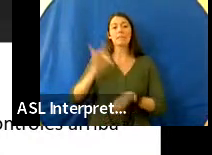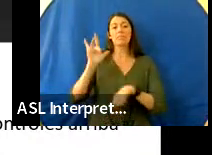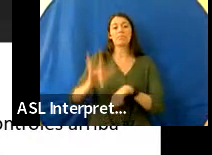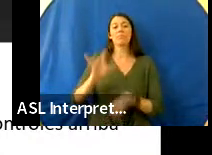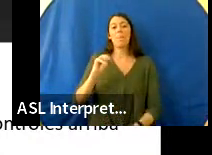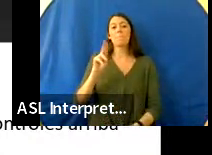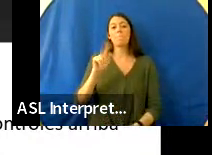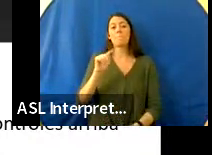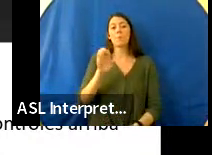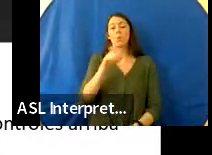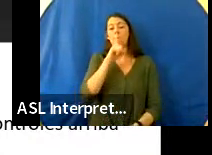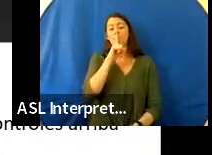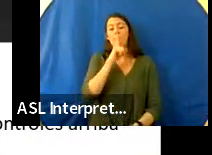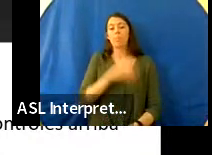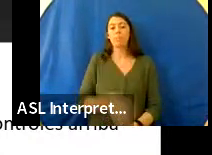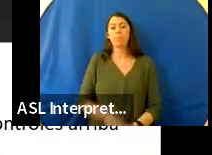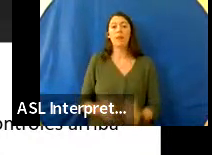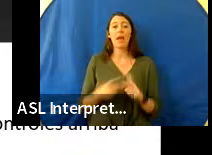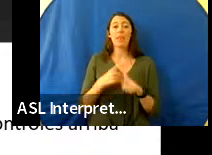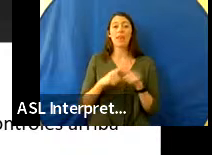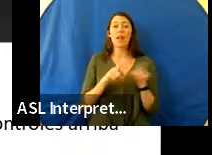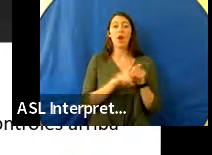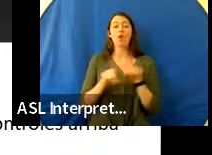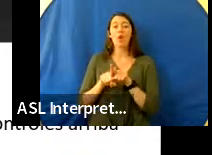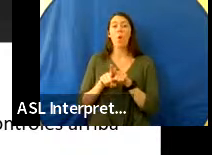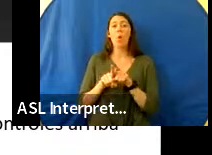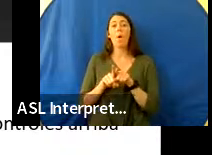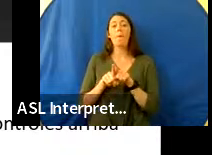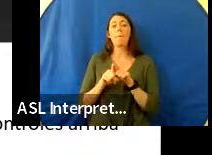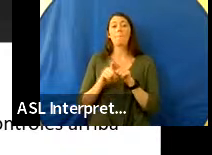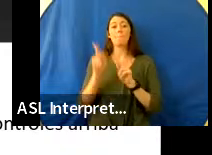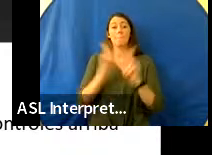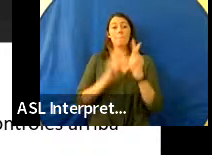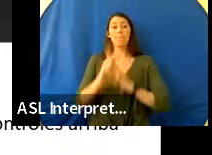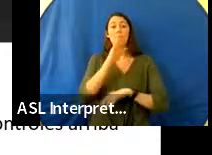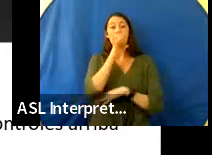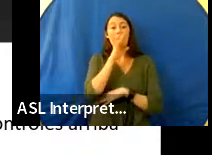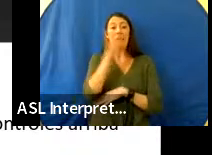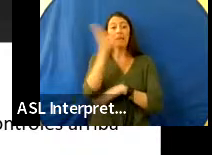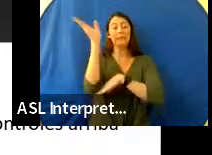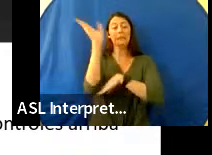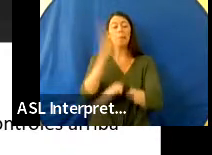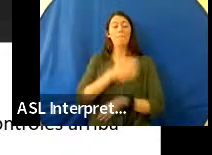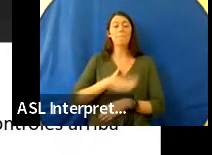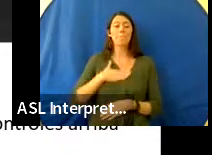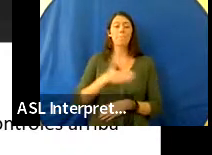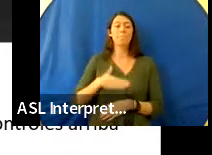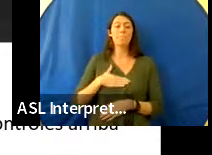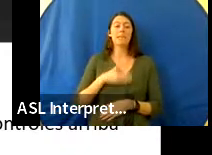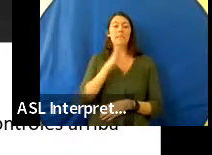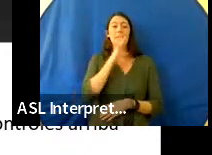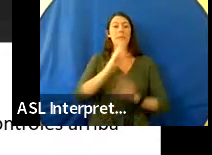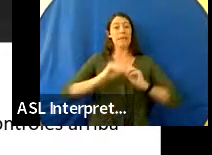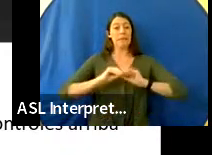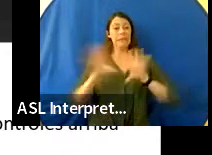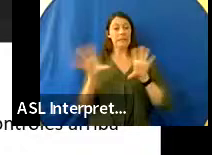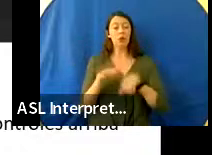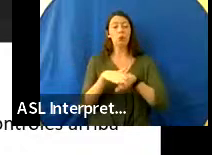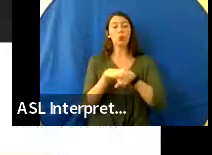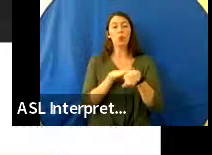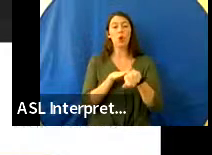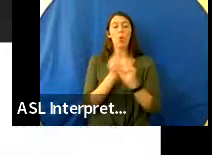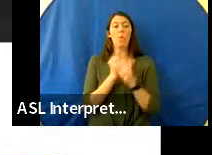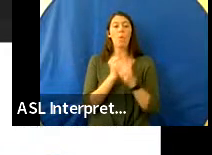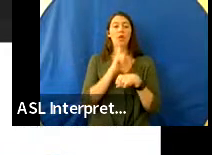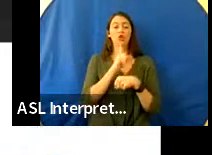is for speakers to speak slowly so that our interpreters may keep up. And I will